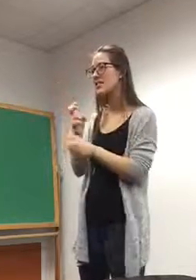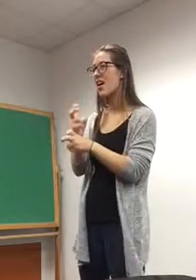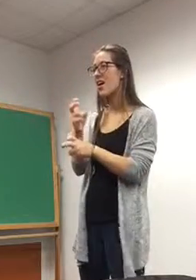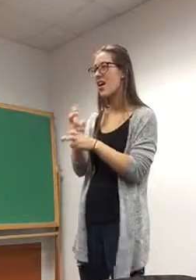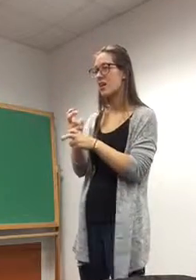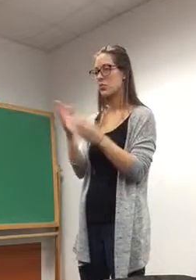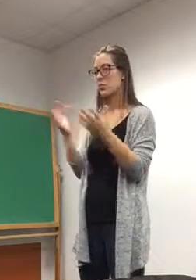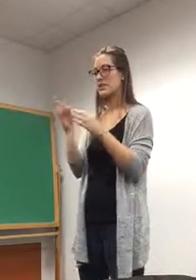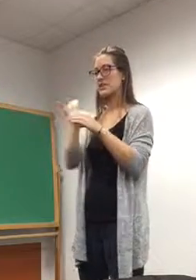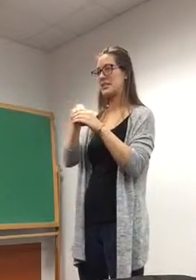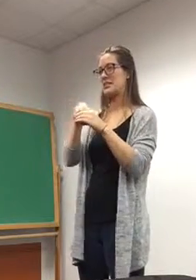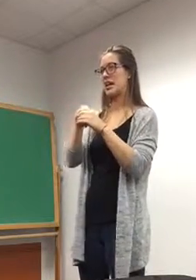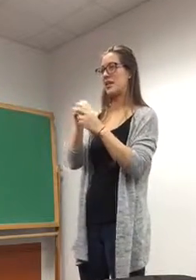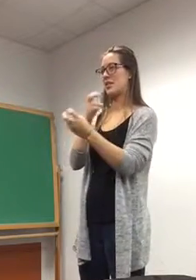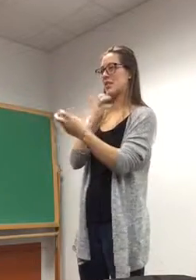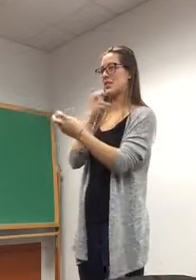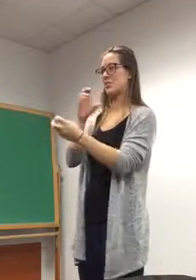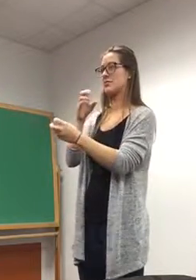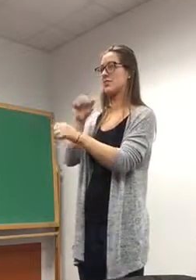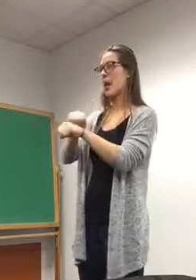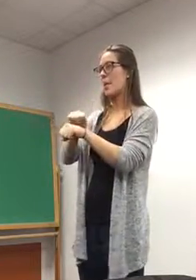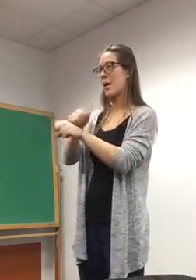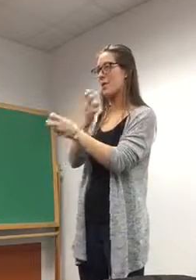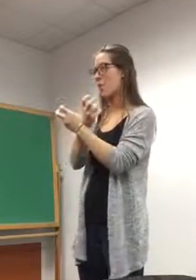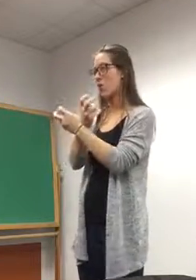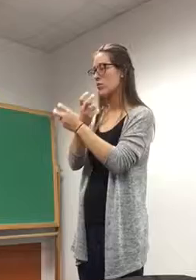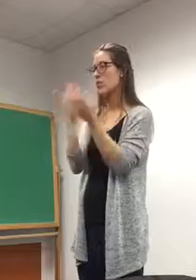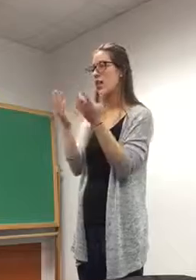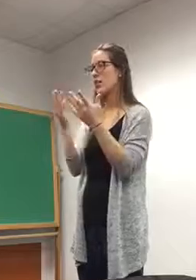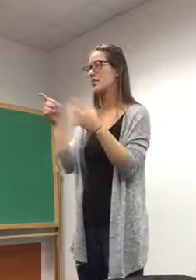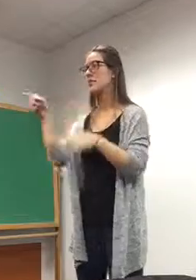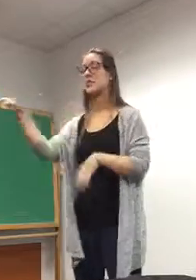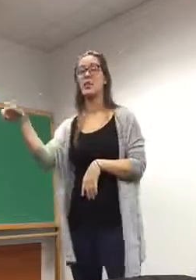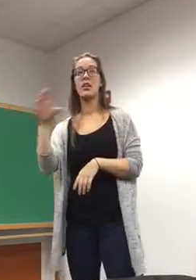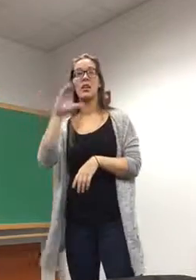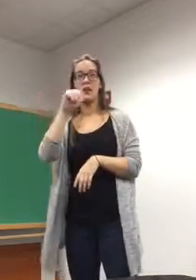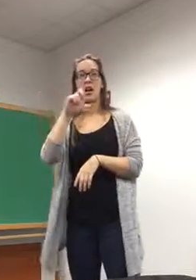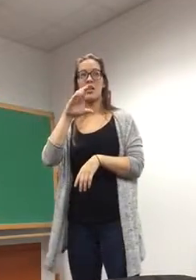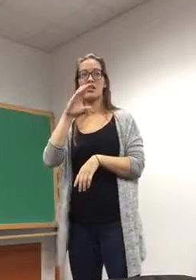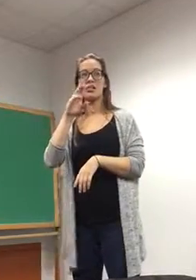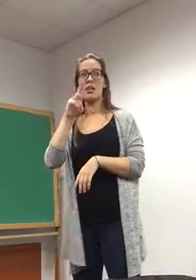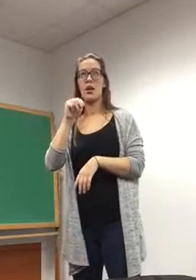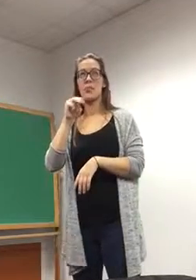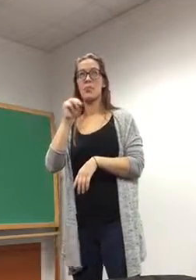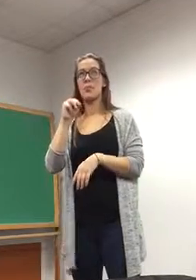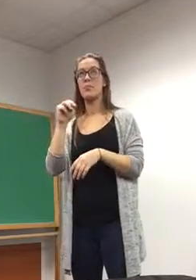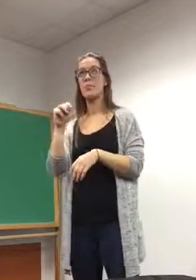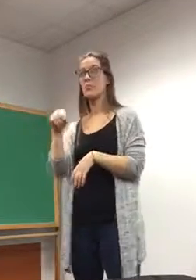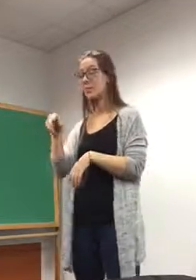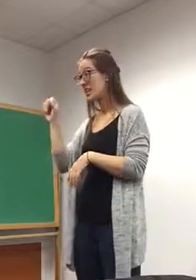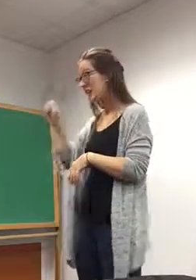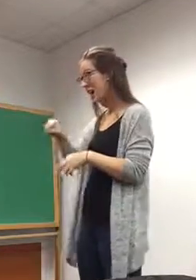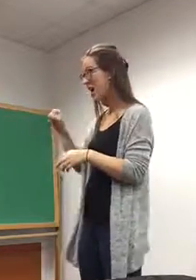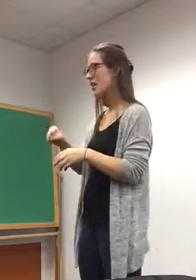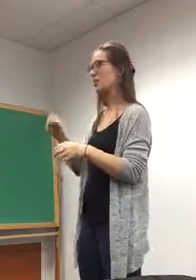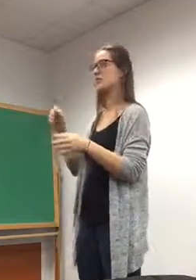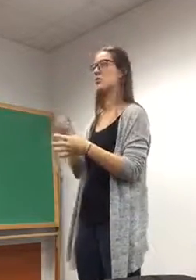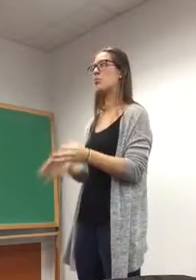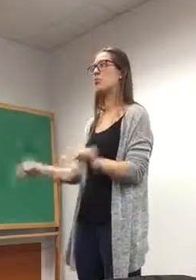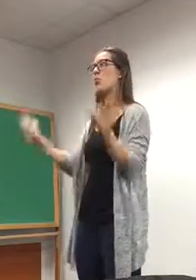this compact bone layer? Go ahead, Scott. Calcium. Good, calcium. There's number one right there. Name it. Okay, narrow. We'll